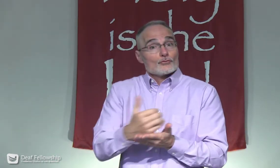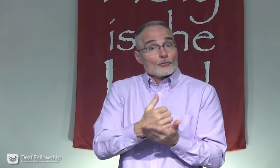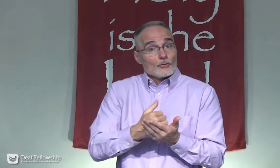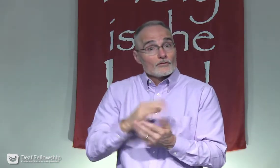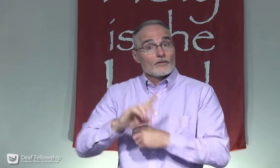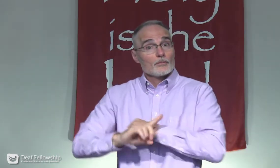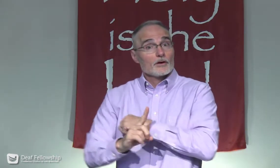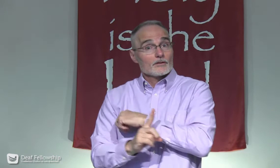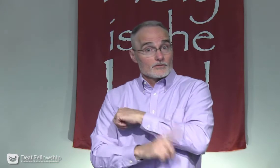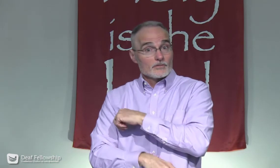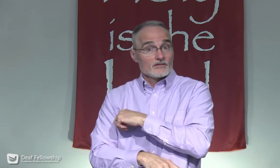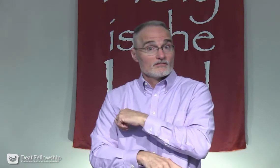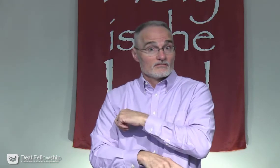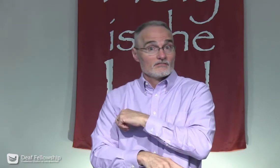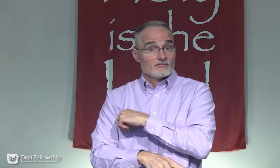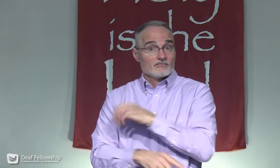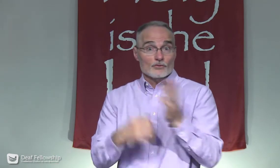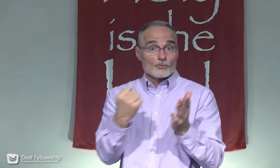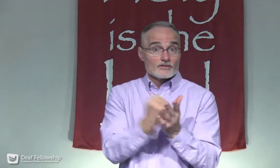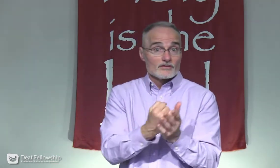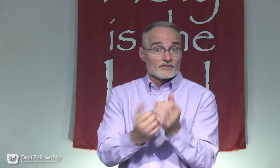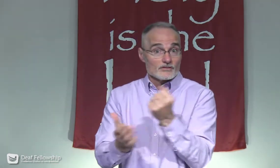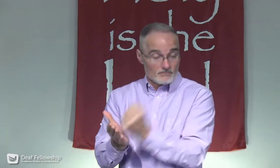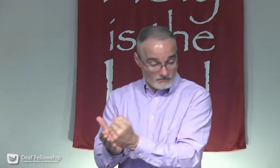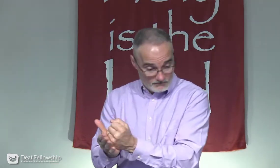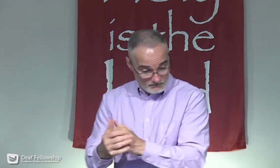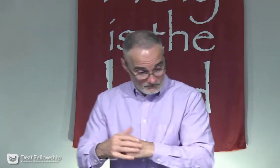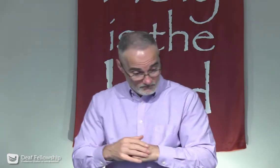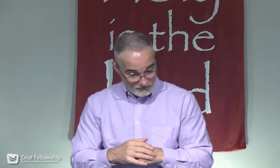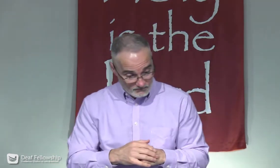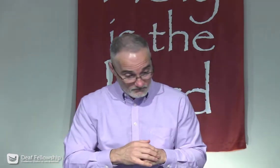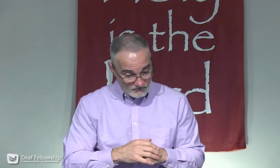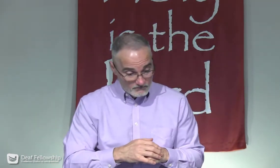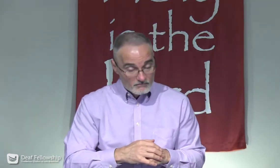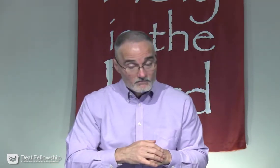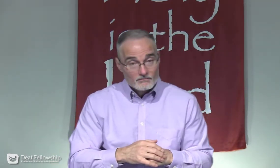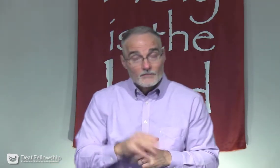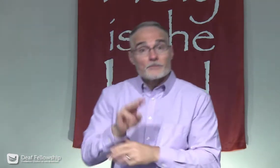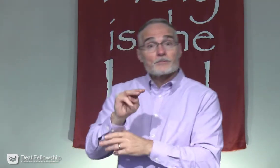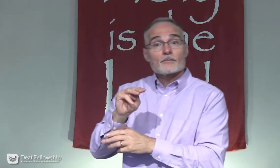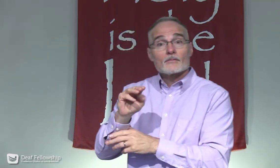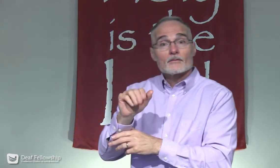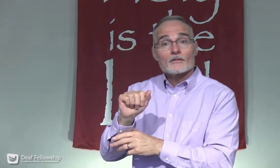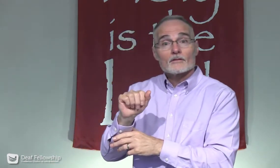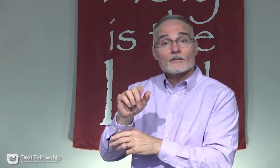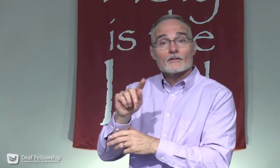of theft. They both deserved their punishment. Crucifixion.